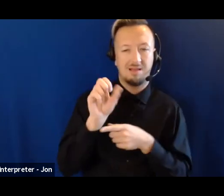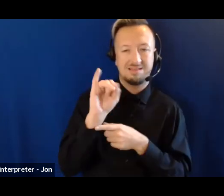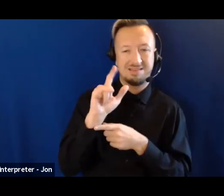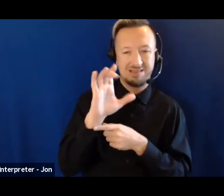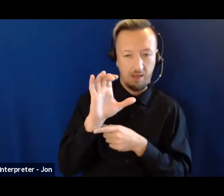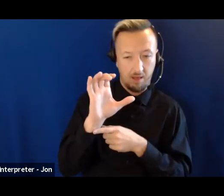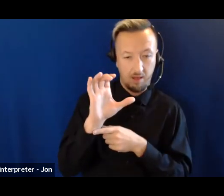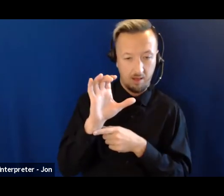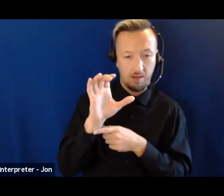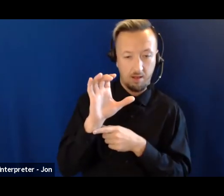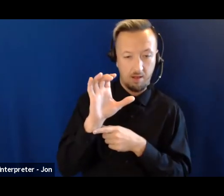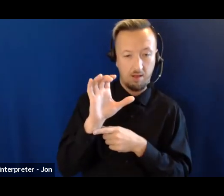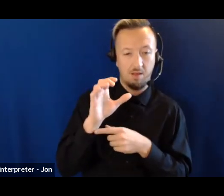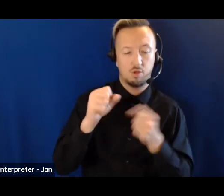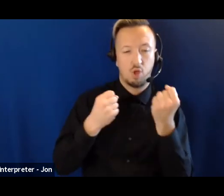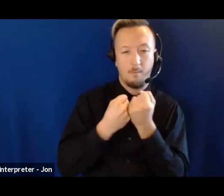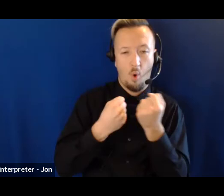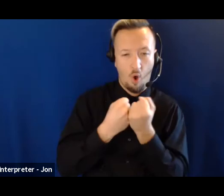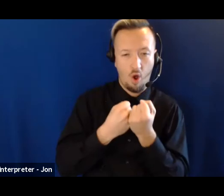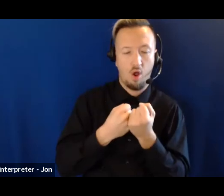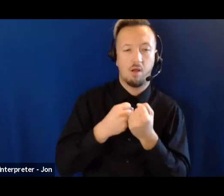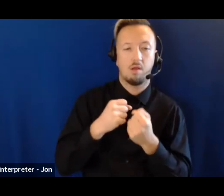as well. Last year,